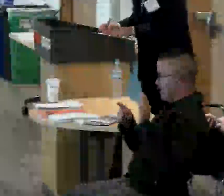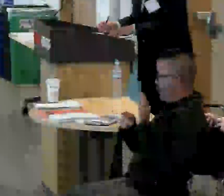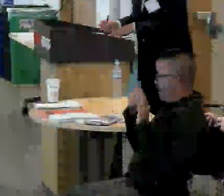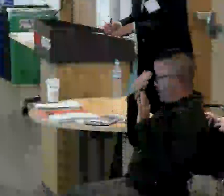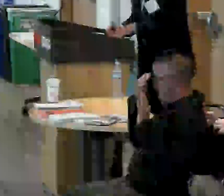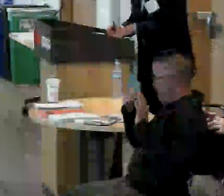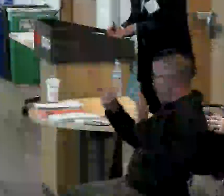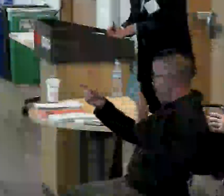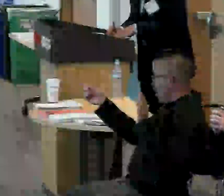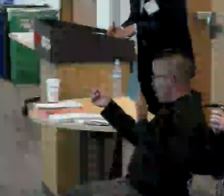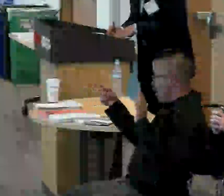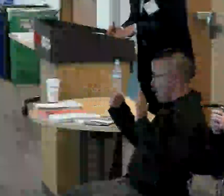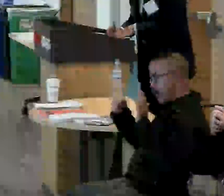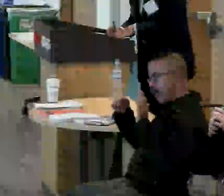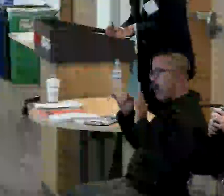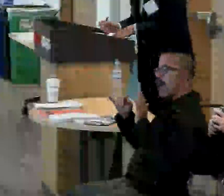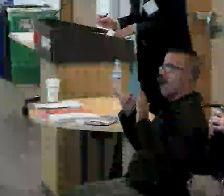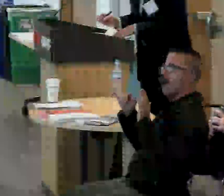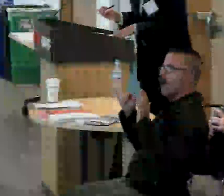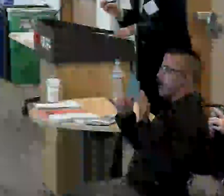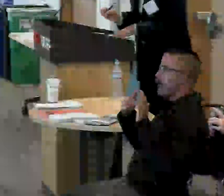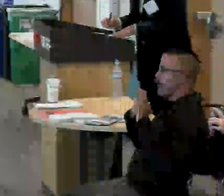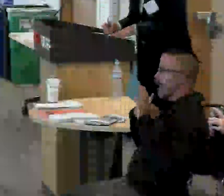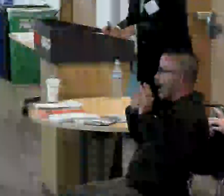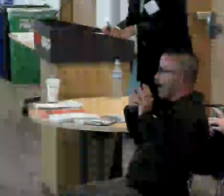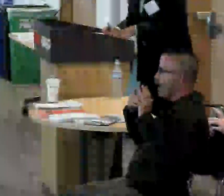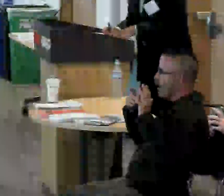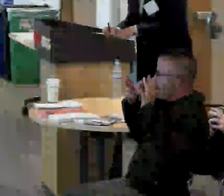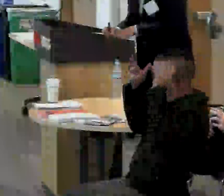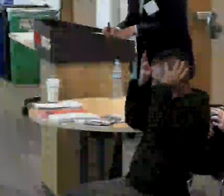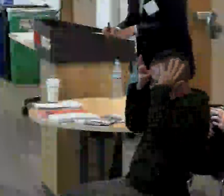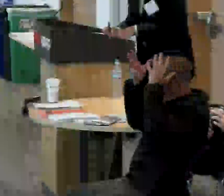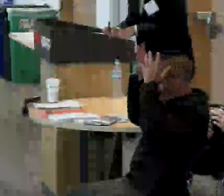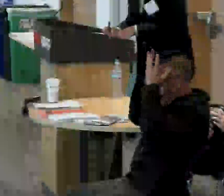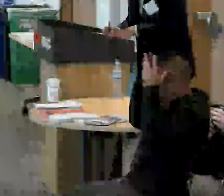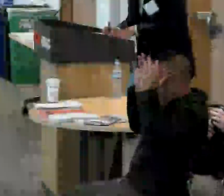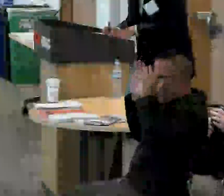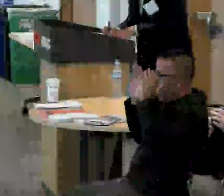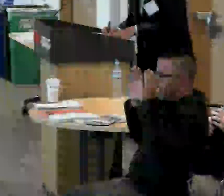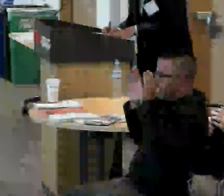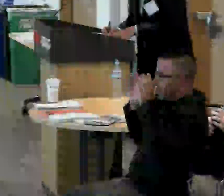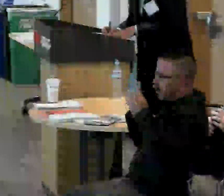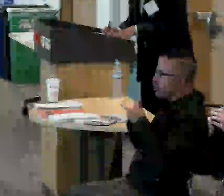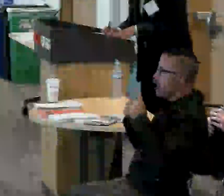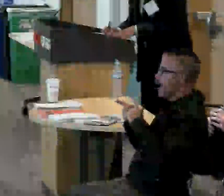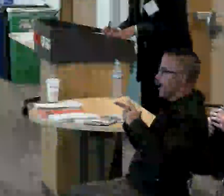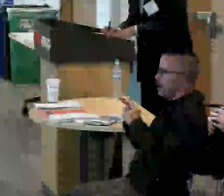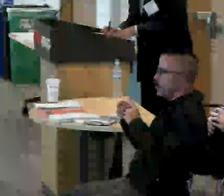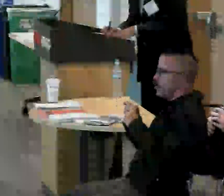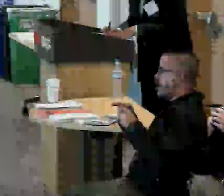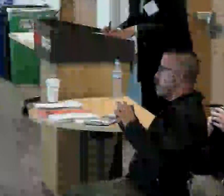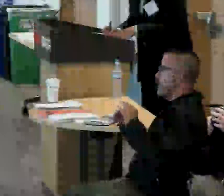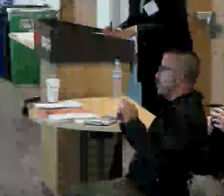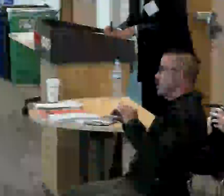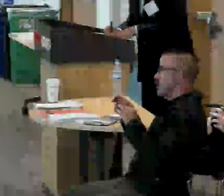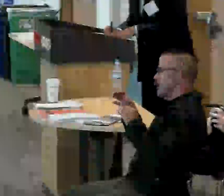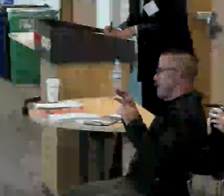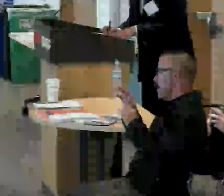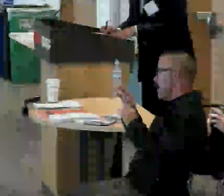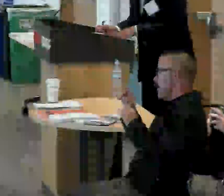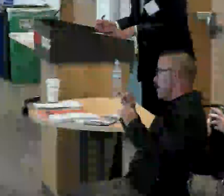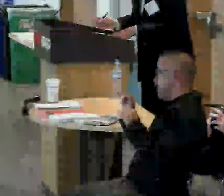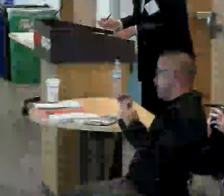a paradigm shift, if you will, when you mention the FDIC's and the